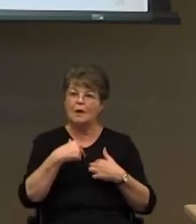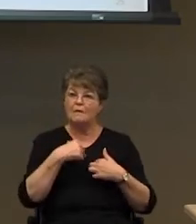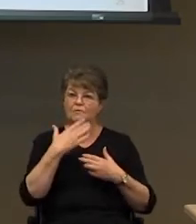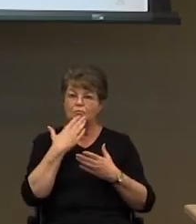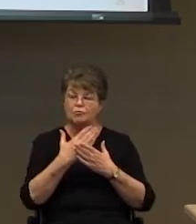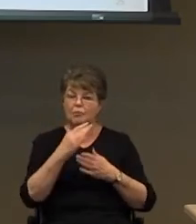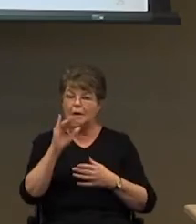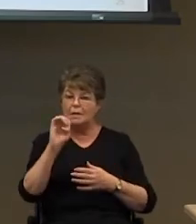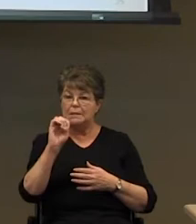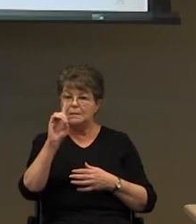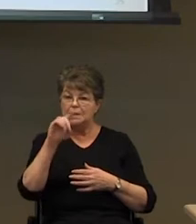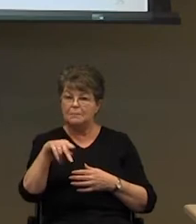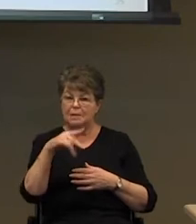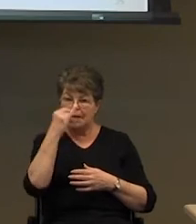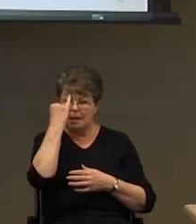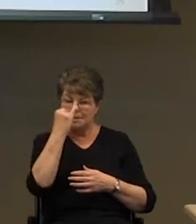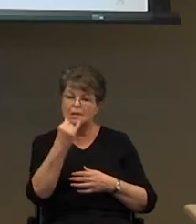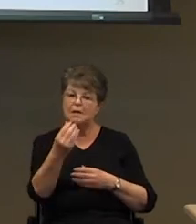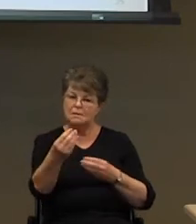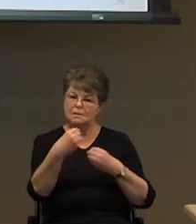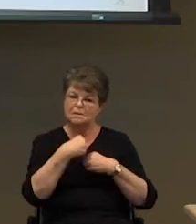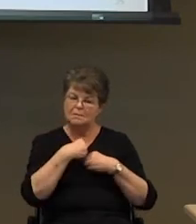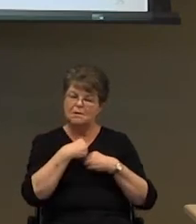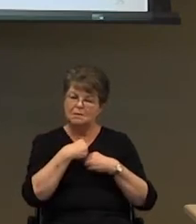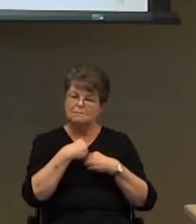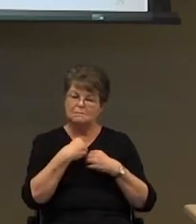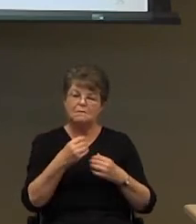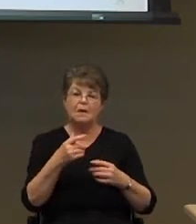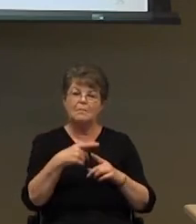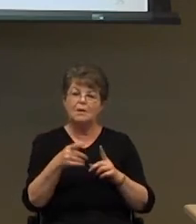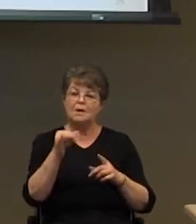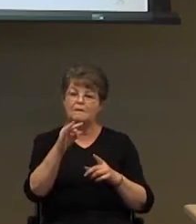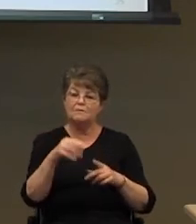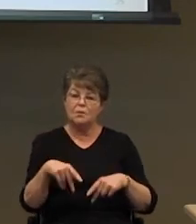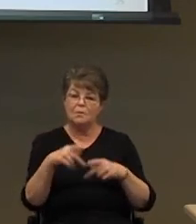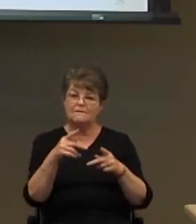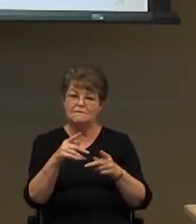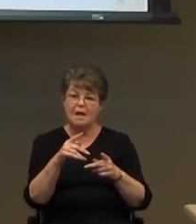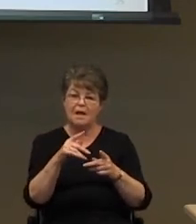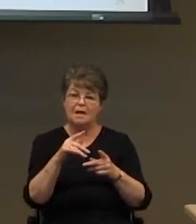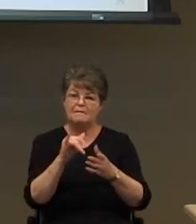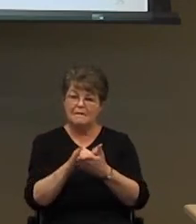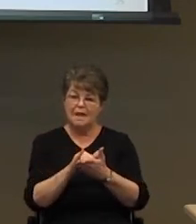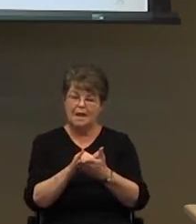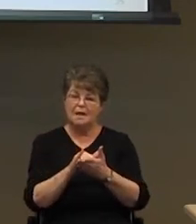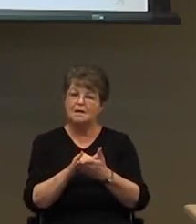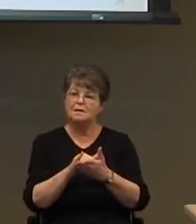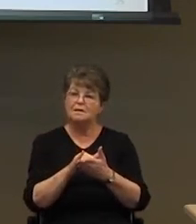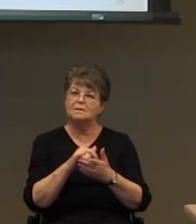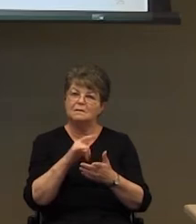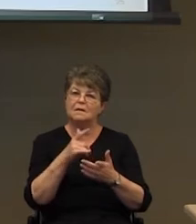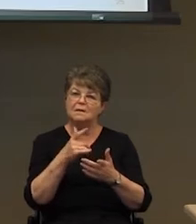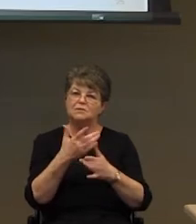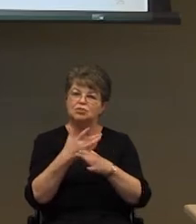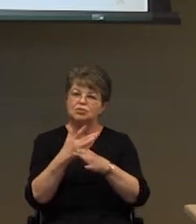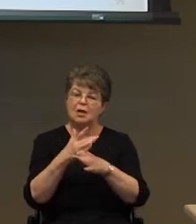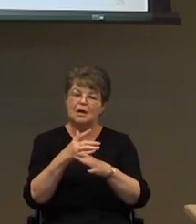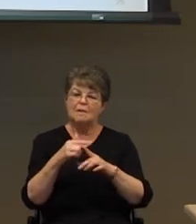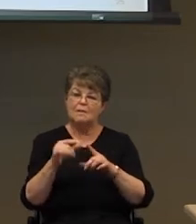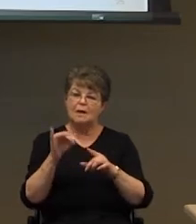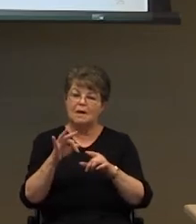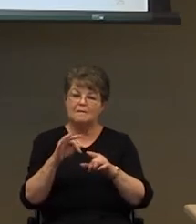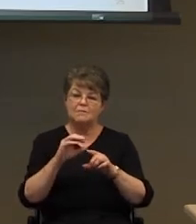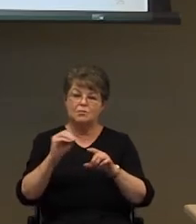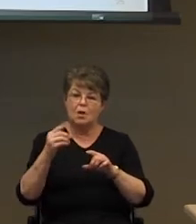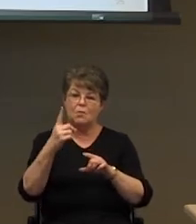idea, give it to us, we'd love to hear it. But even if you provide that portal where they feel like it can be shared, if there's no one at the other